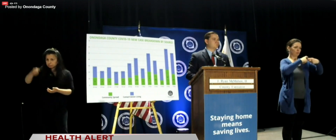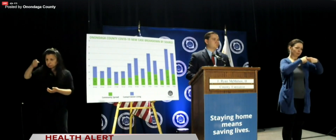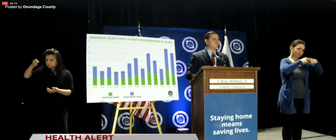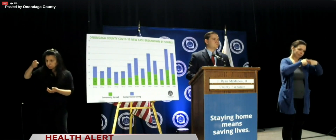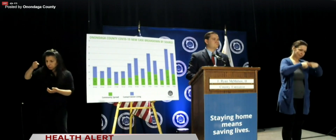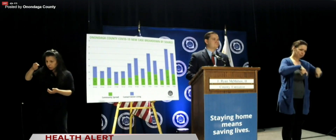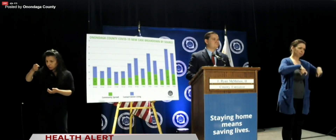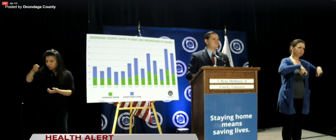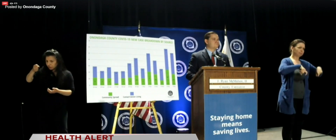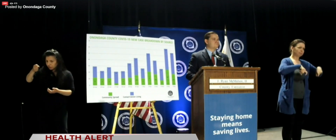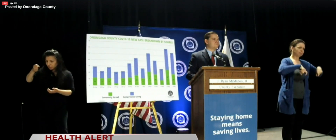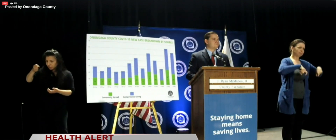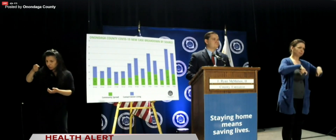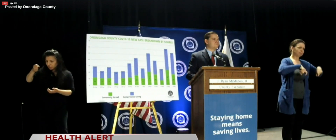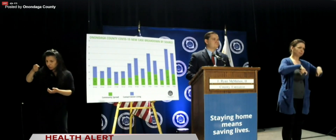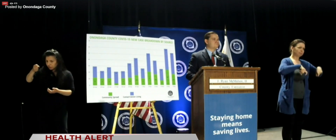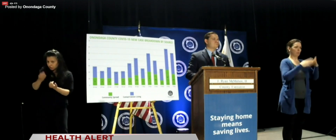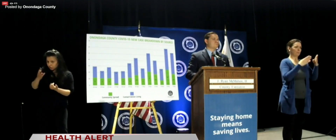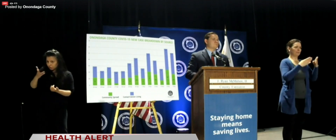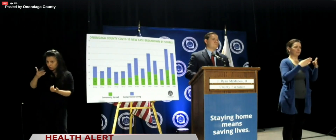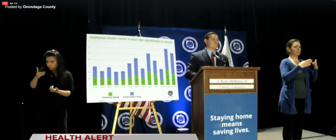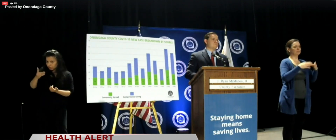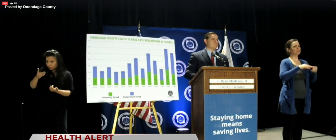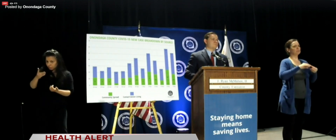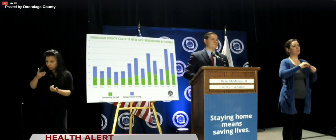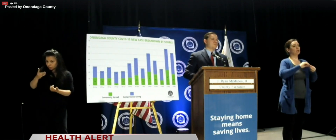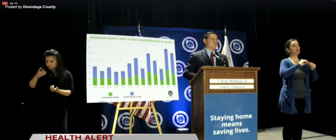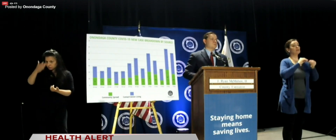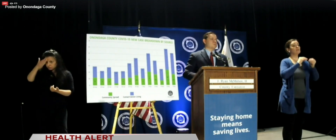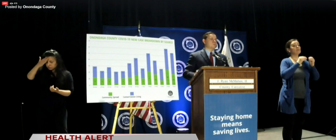it hospitalization?